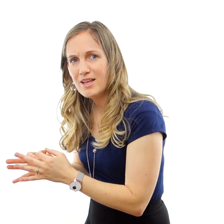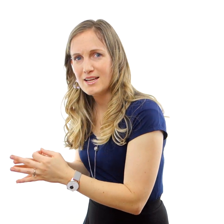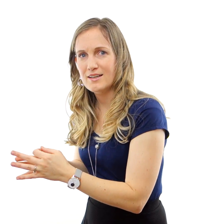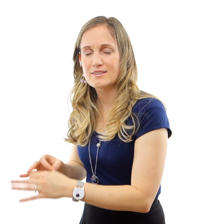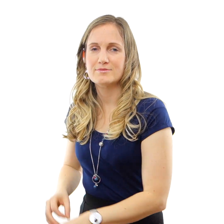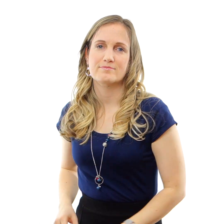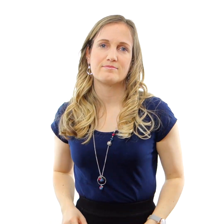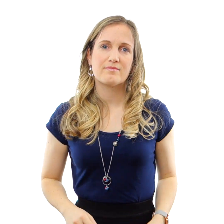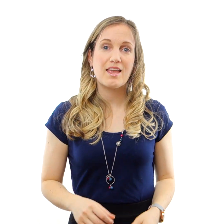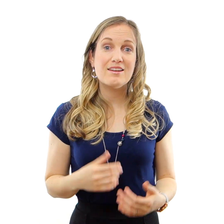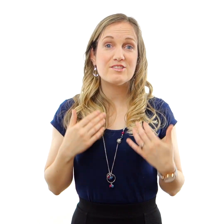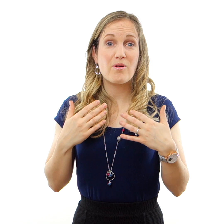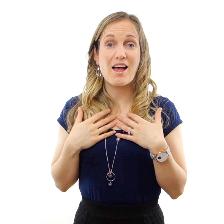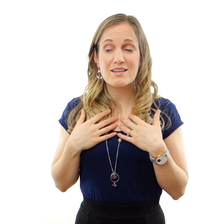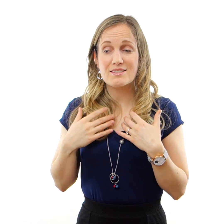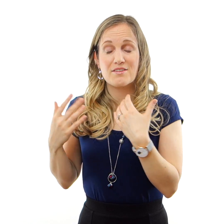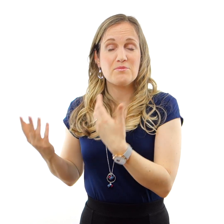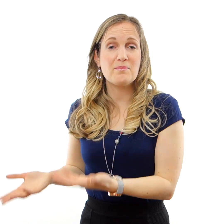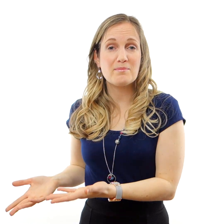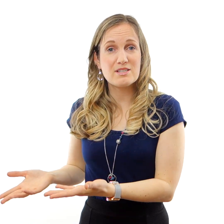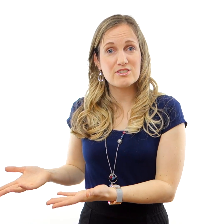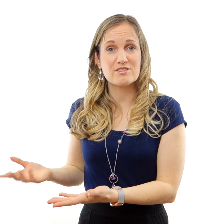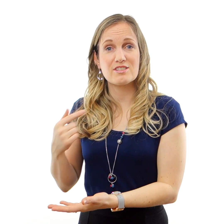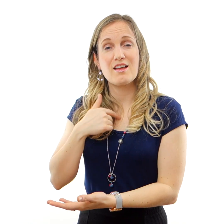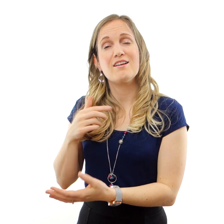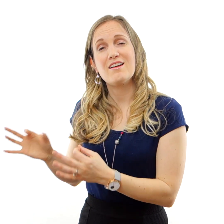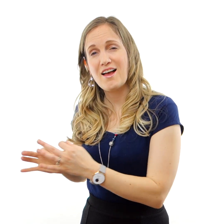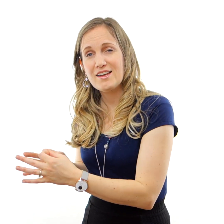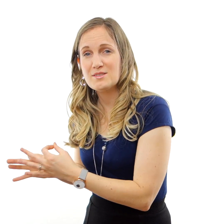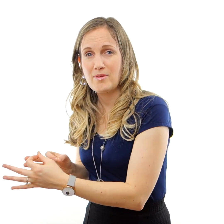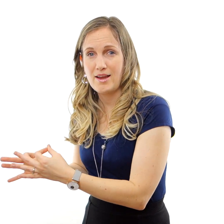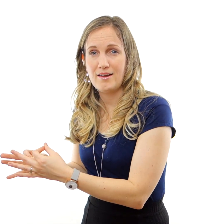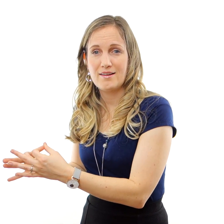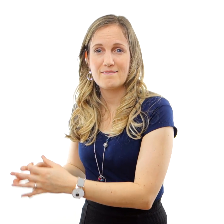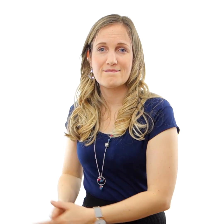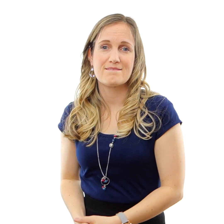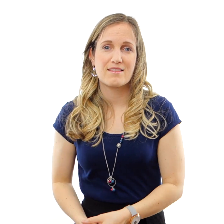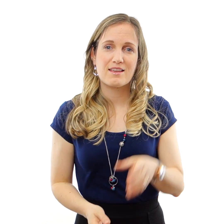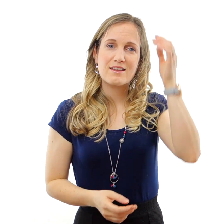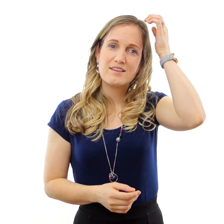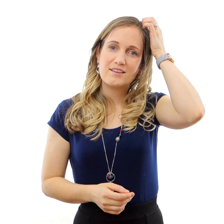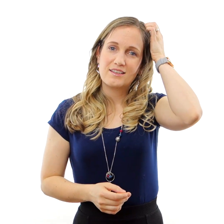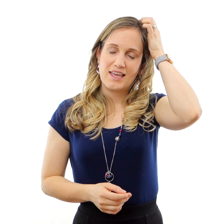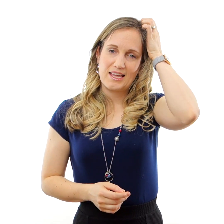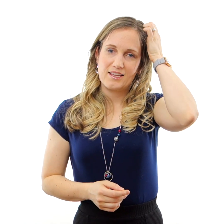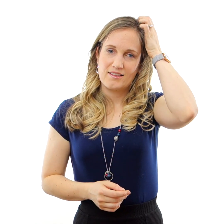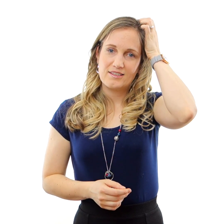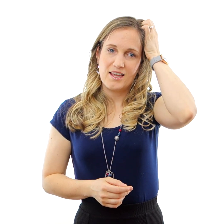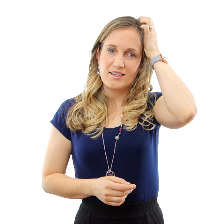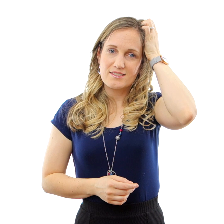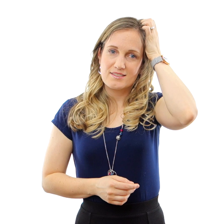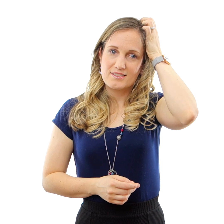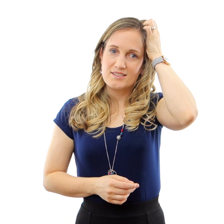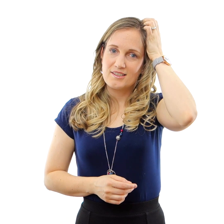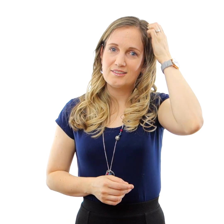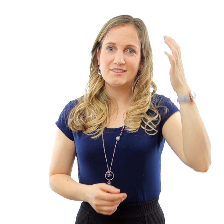explain. And so I can tell them about my church. I explain. Okay, the next